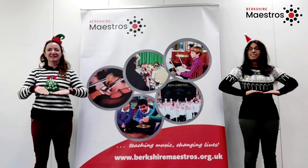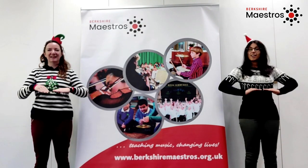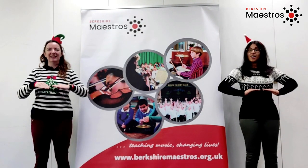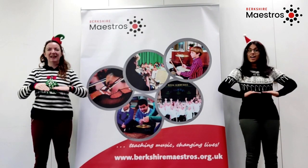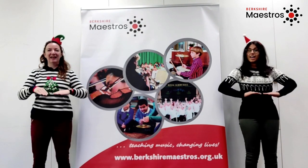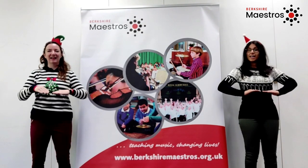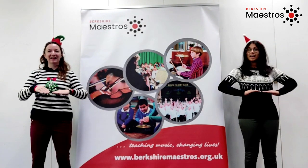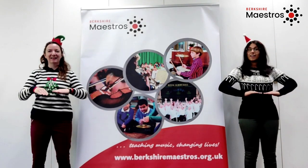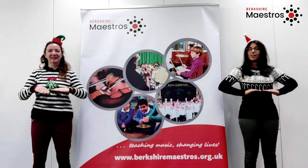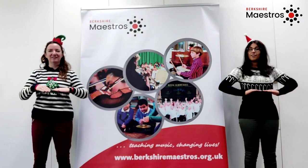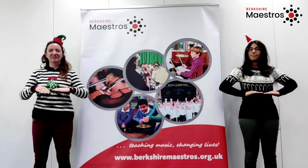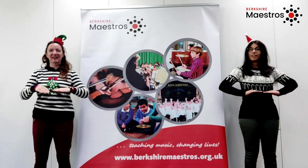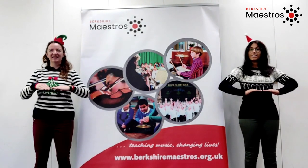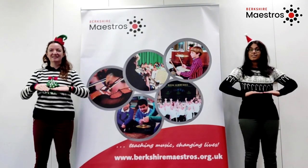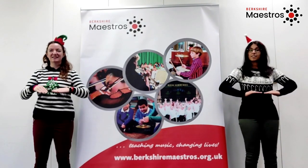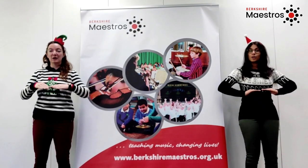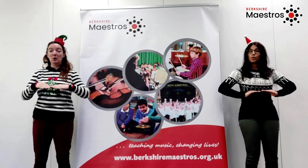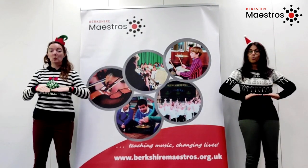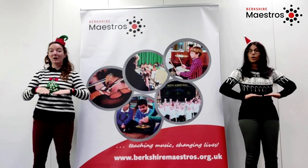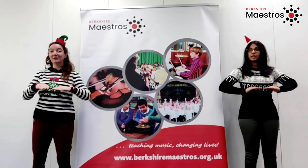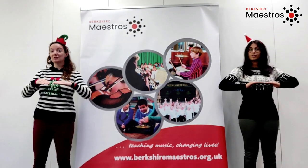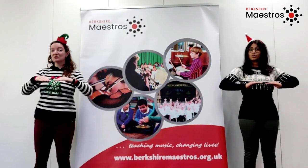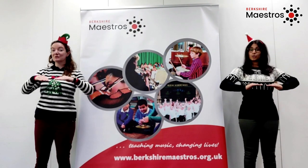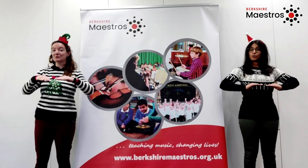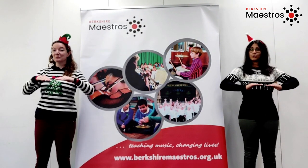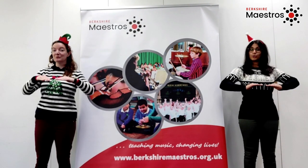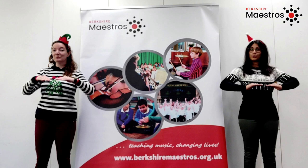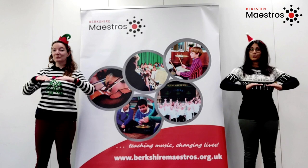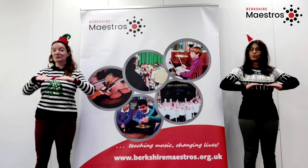Elevator, elevator, 1, 2.